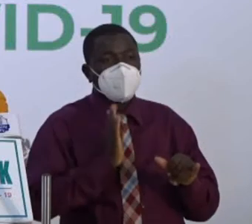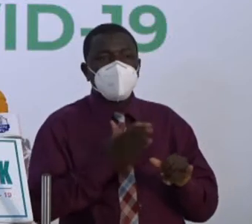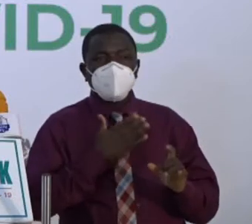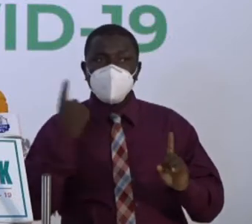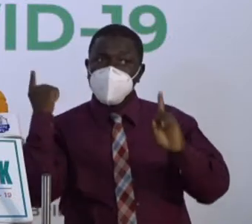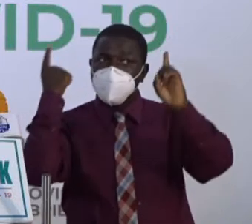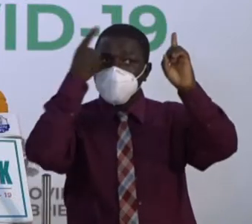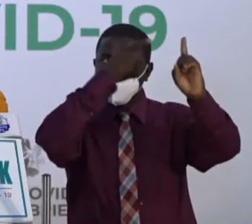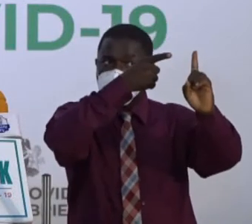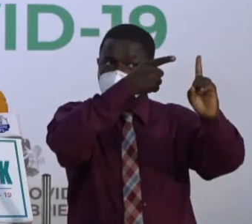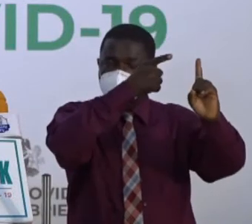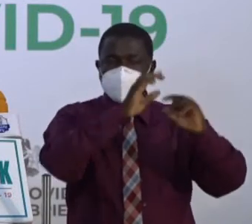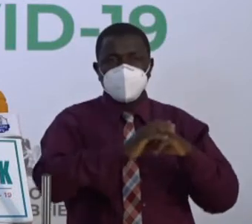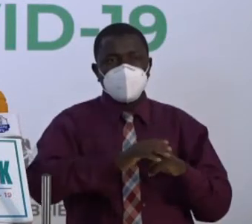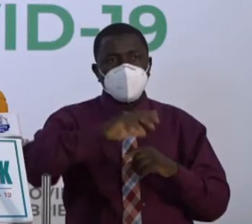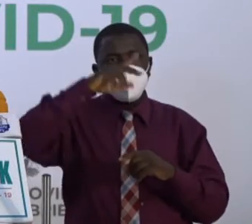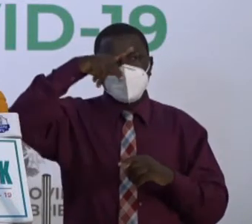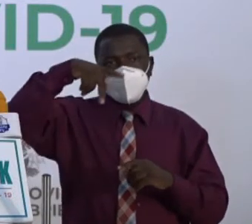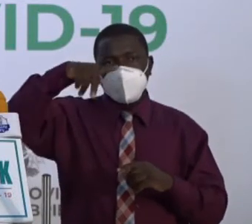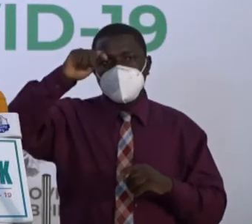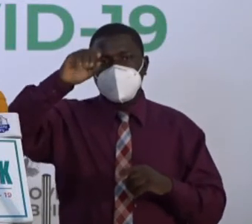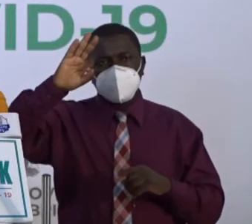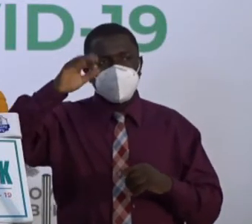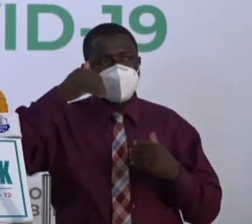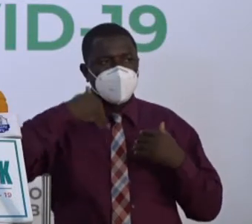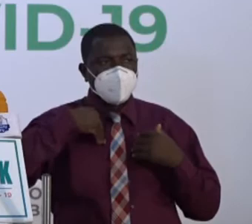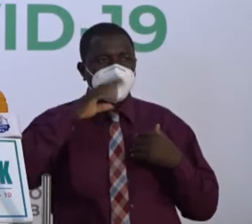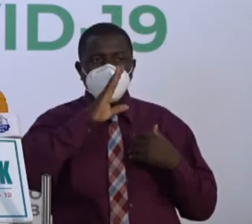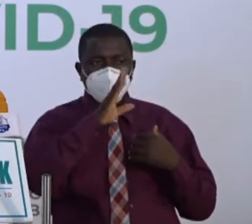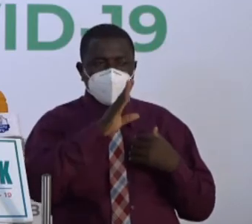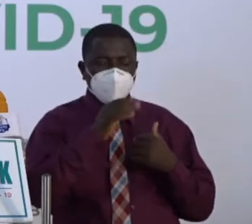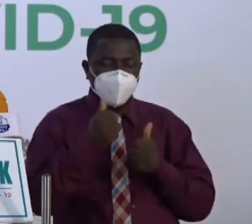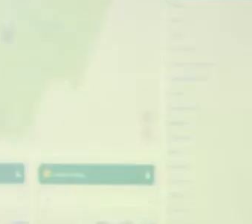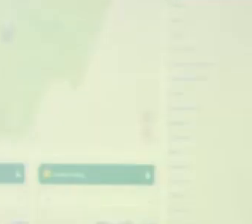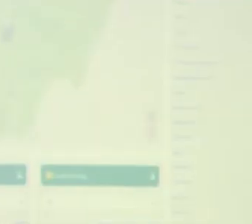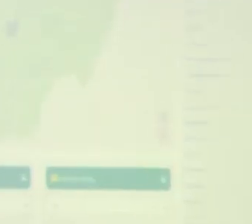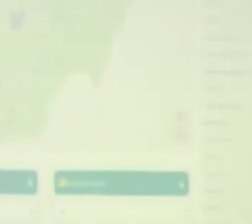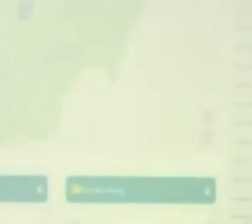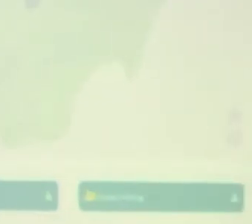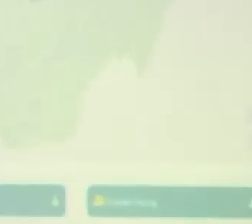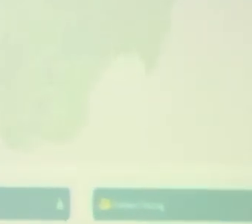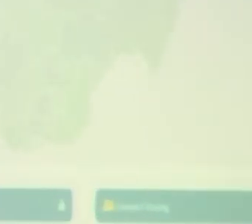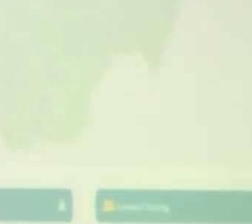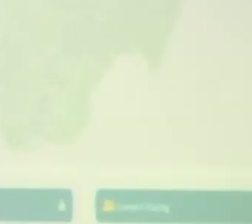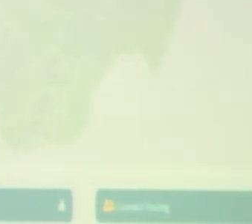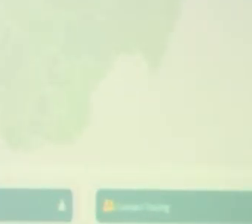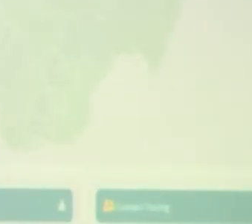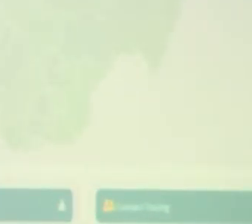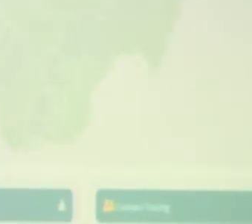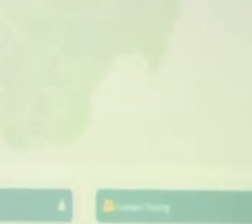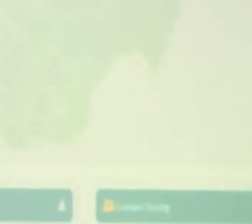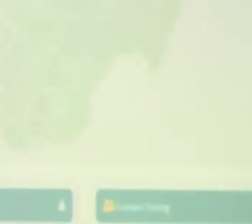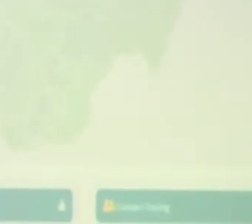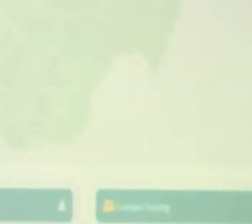The federal government inaugurated 2 transparency dashboards to monitor COVID-19 expenses and other responses in the country. The